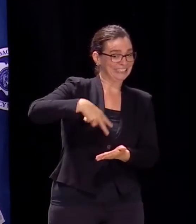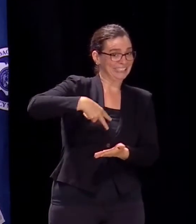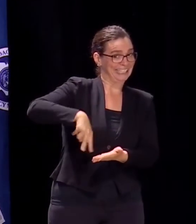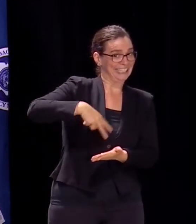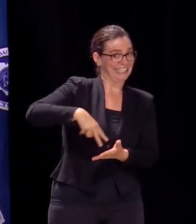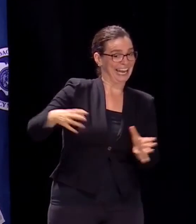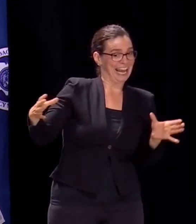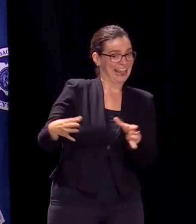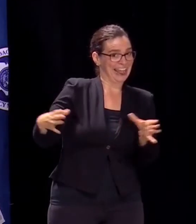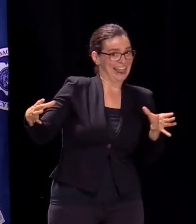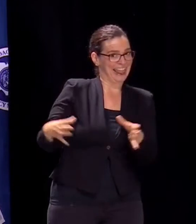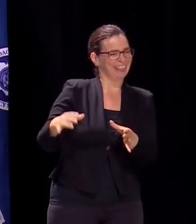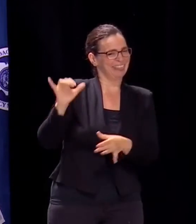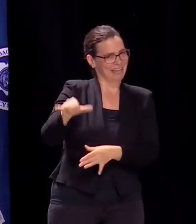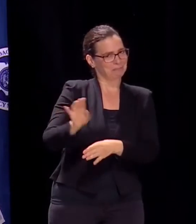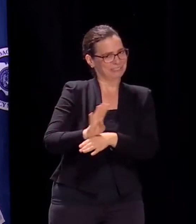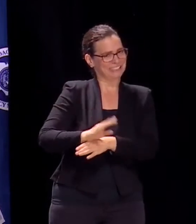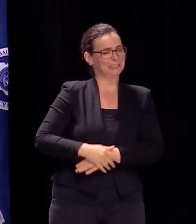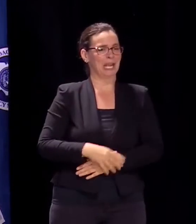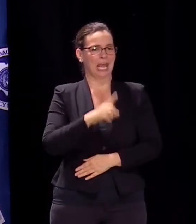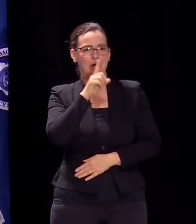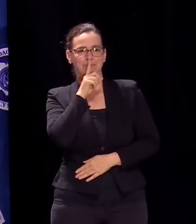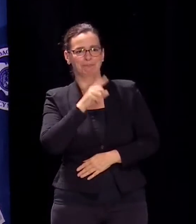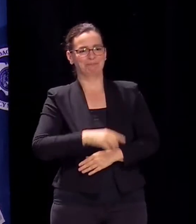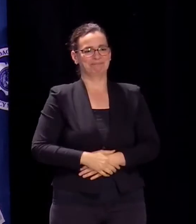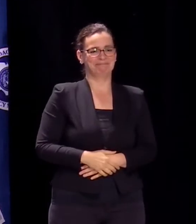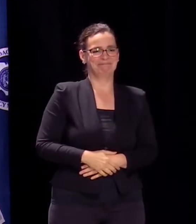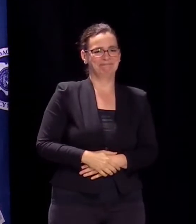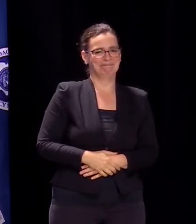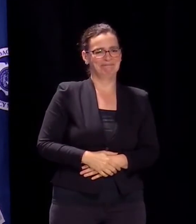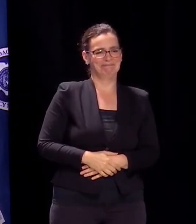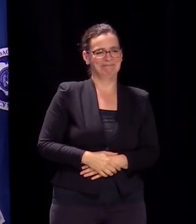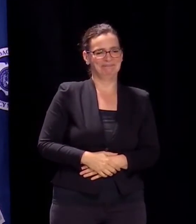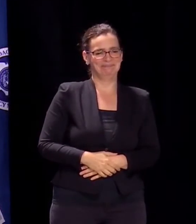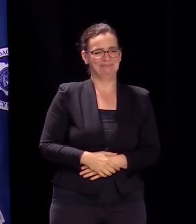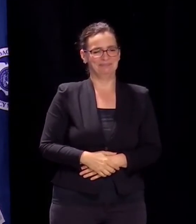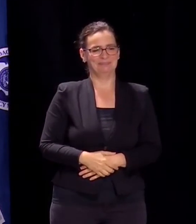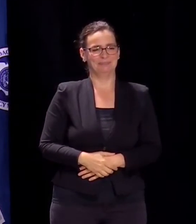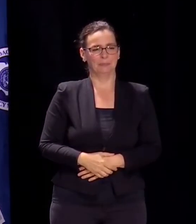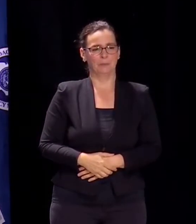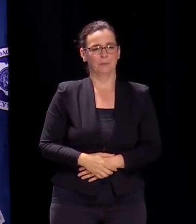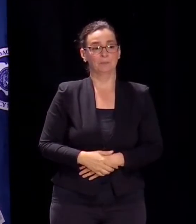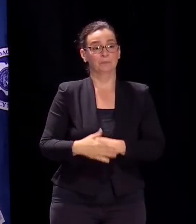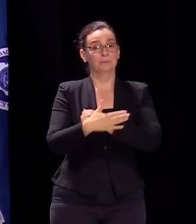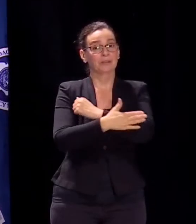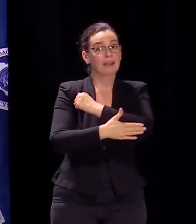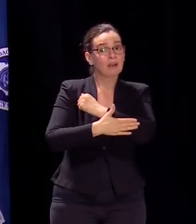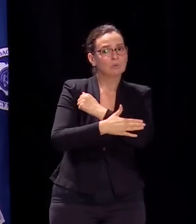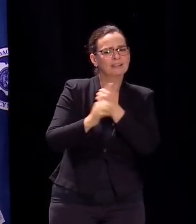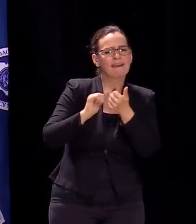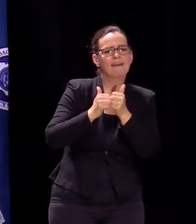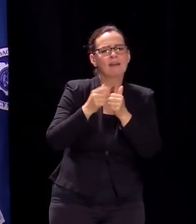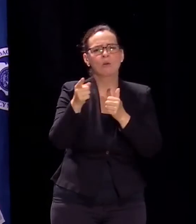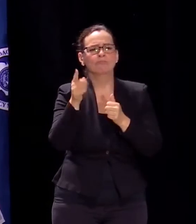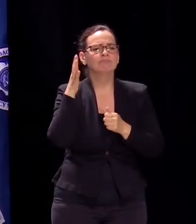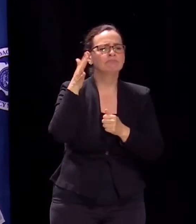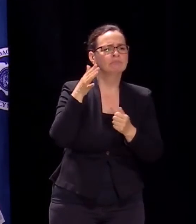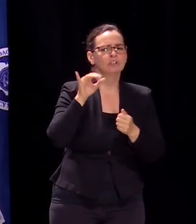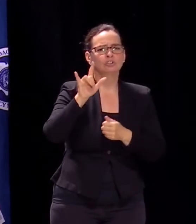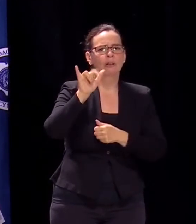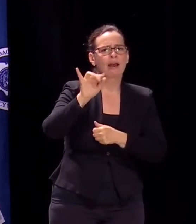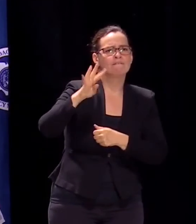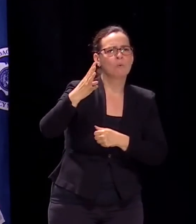with the holiday weekend coming up, anything that the county is doing to prepare for bigger groups, you know, having parties that start, you know,